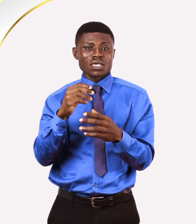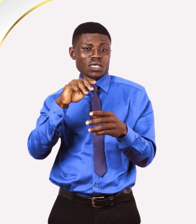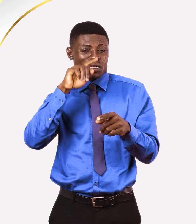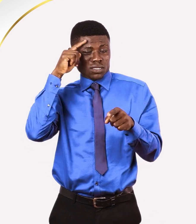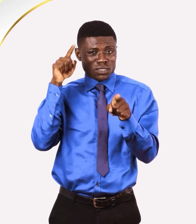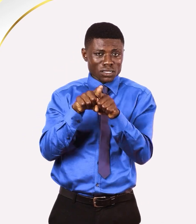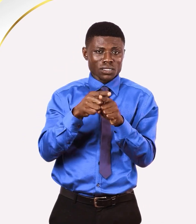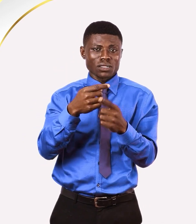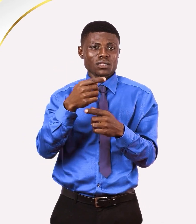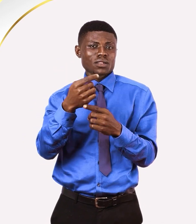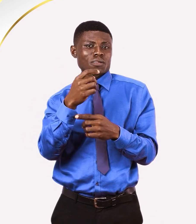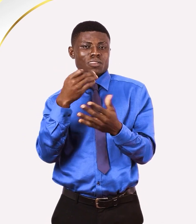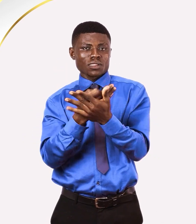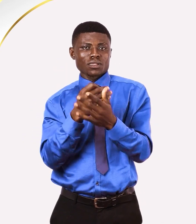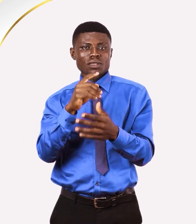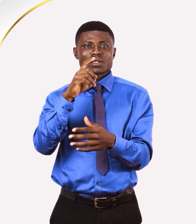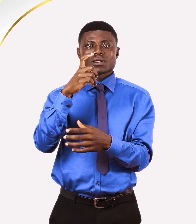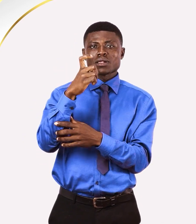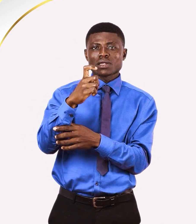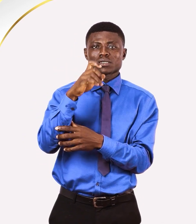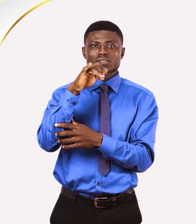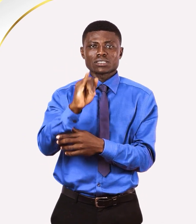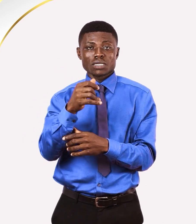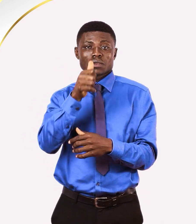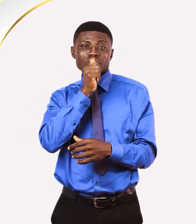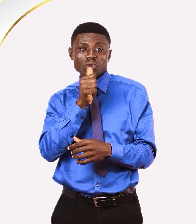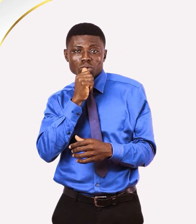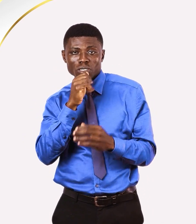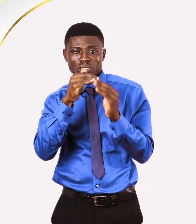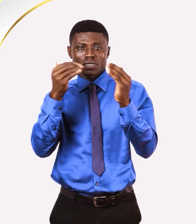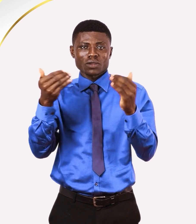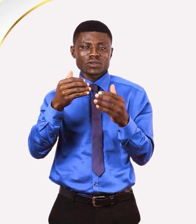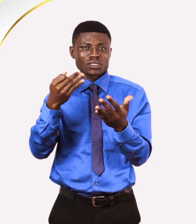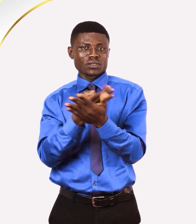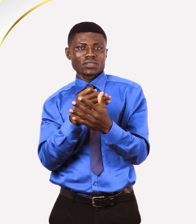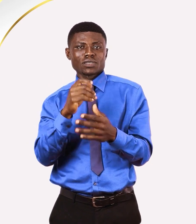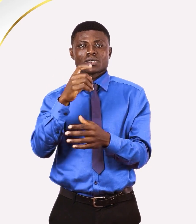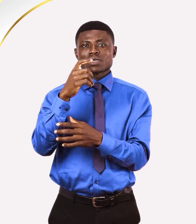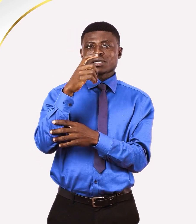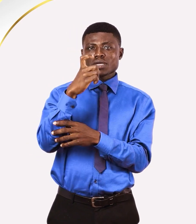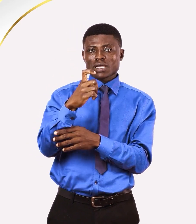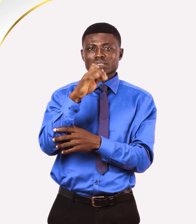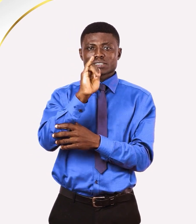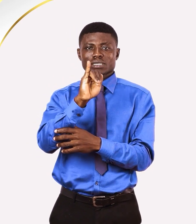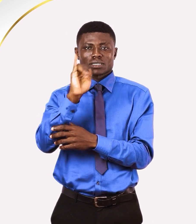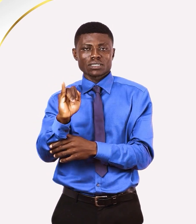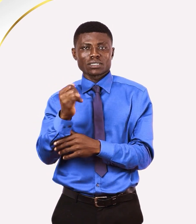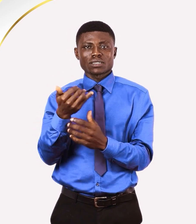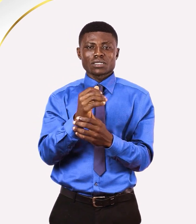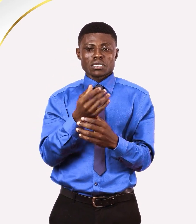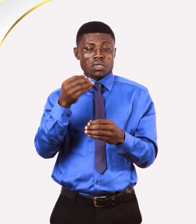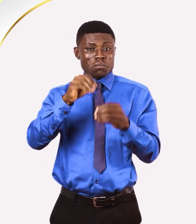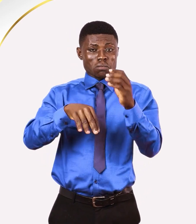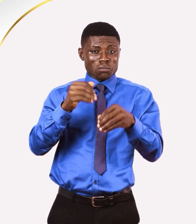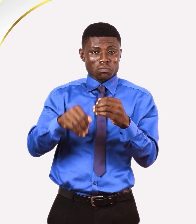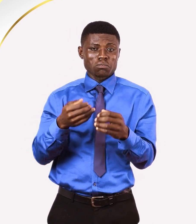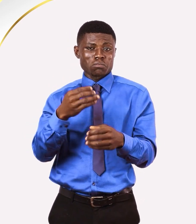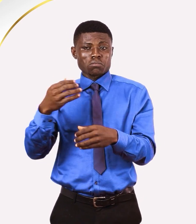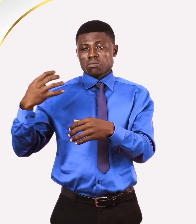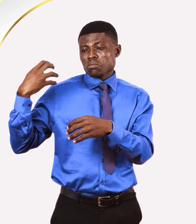Hedge funds. XI. Private equity funds. XII. Venture